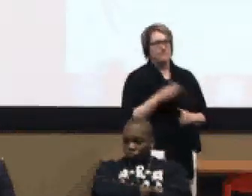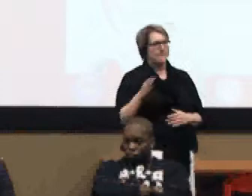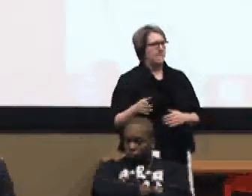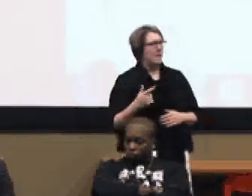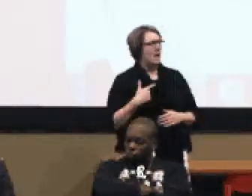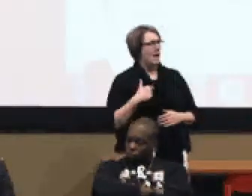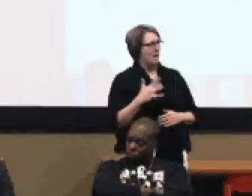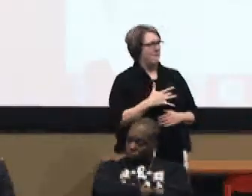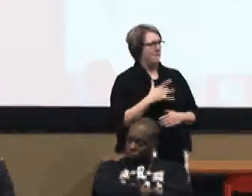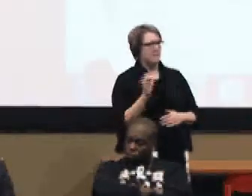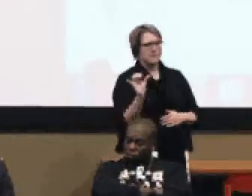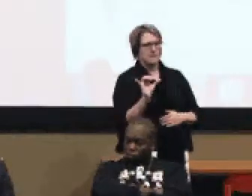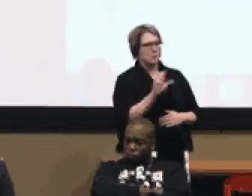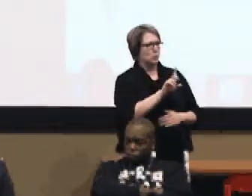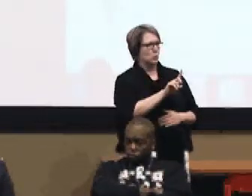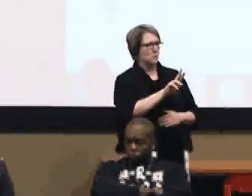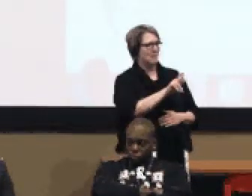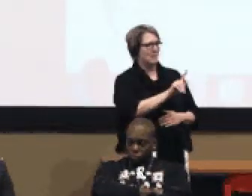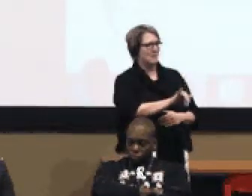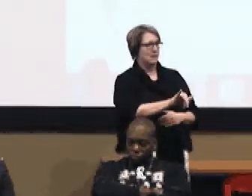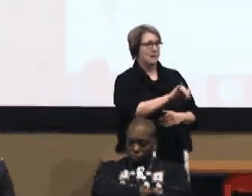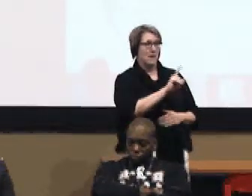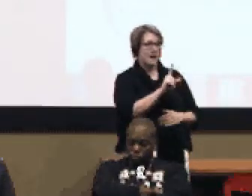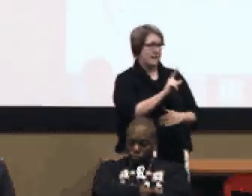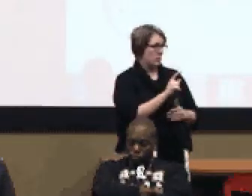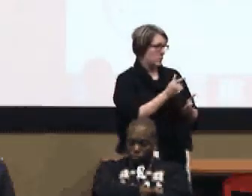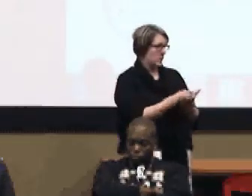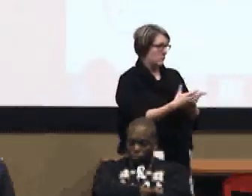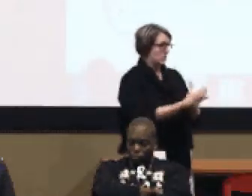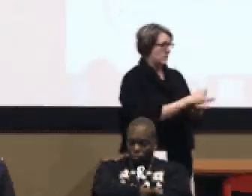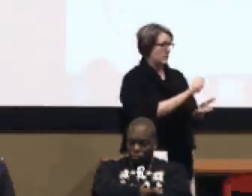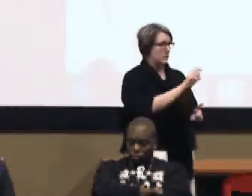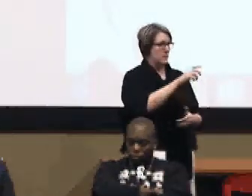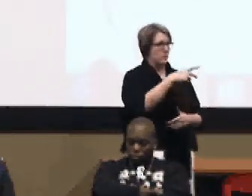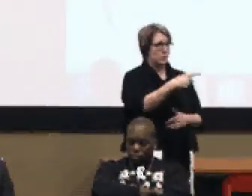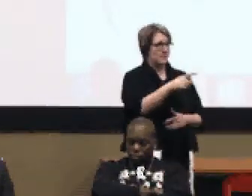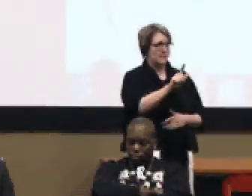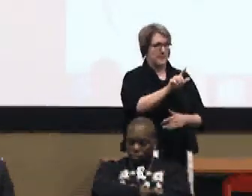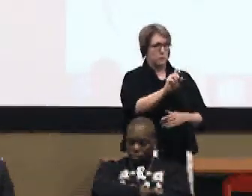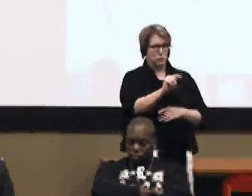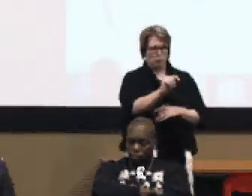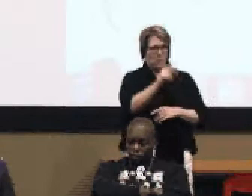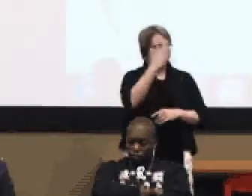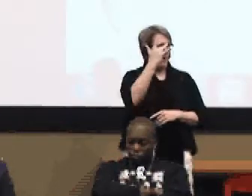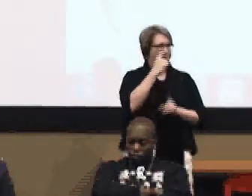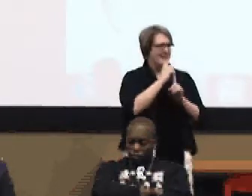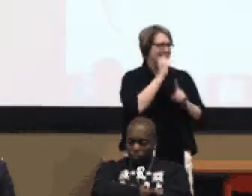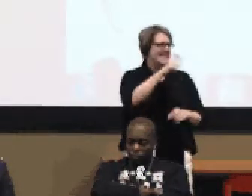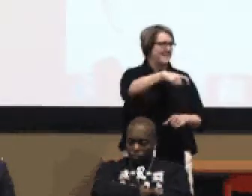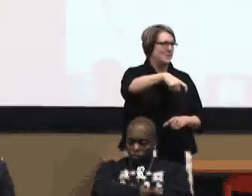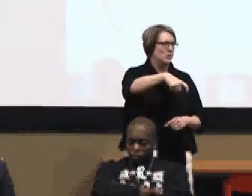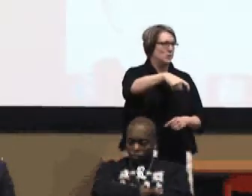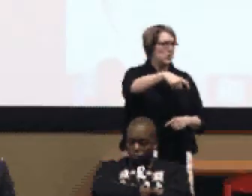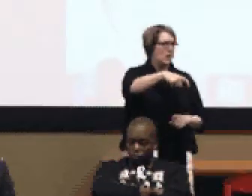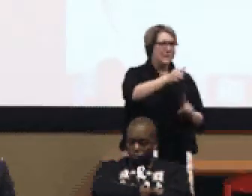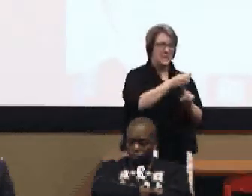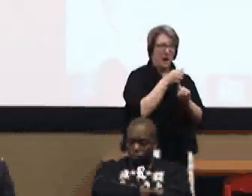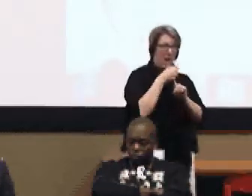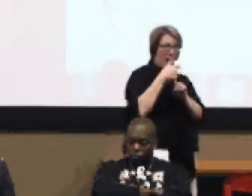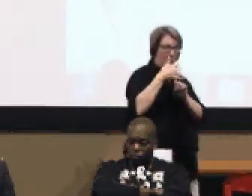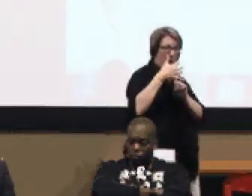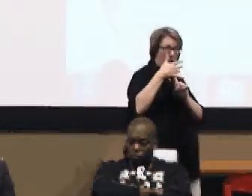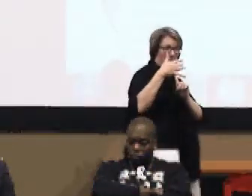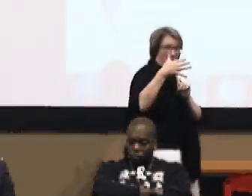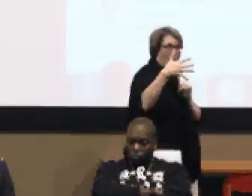I feel similar to Dusty. I never tried to raise money with Princess Lasertron because I didn't need to. Like, it just went out of, it really